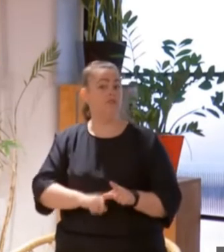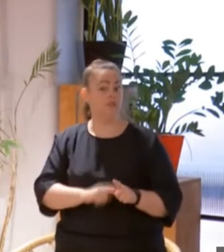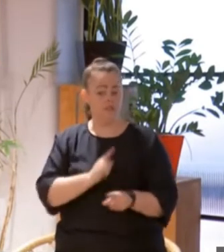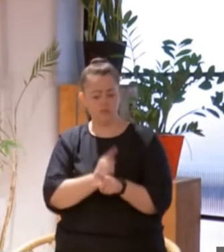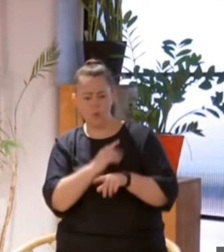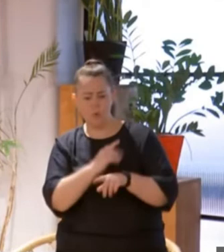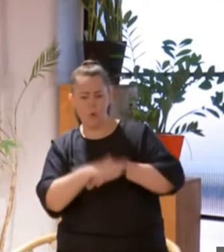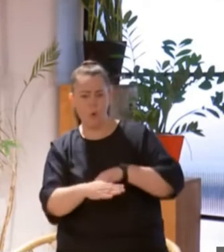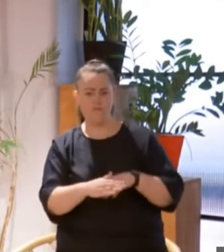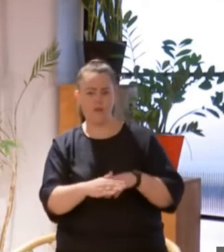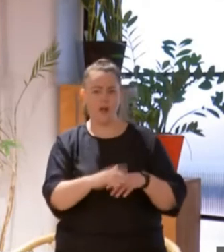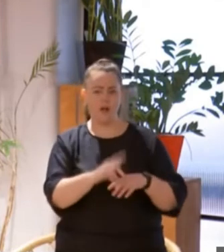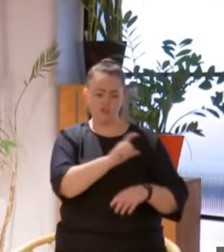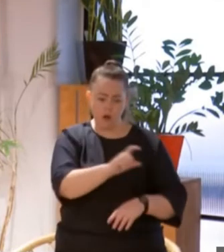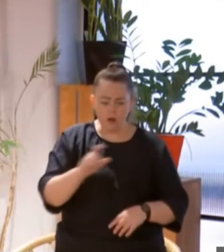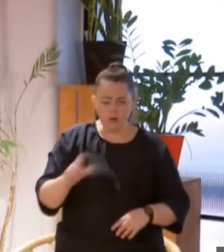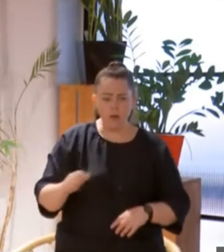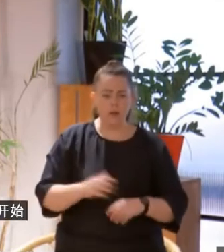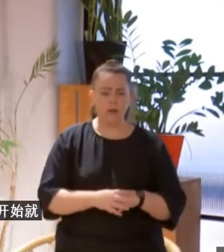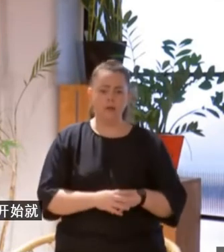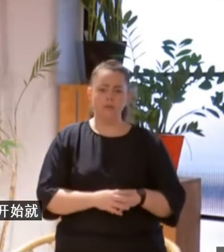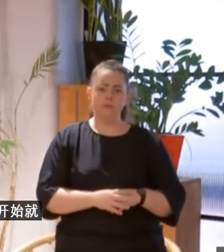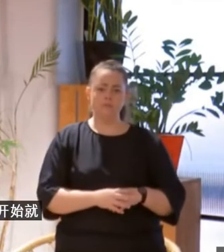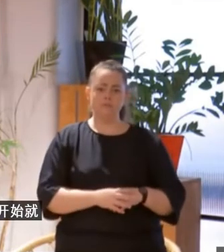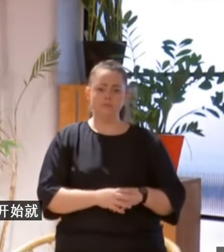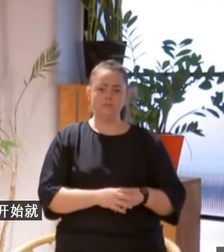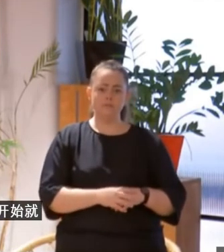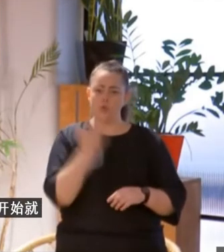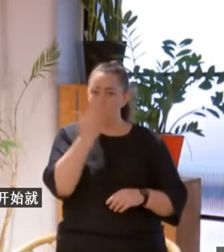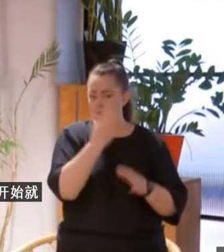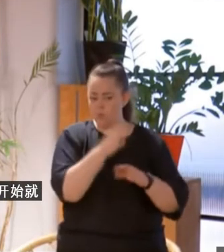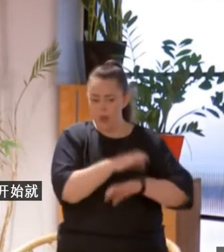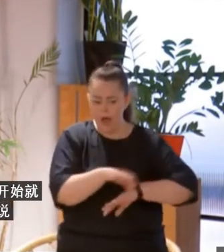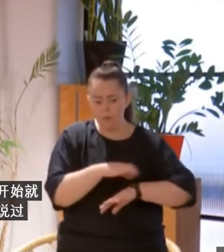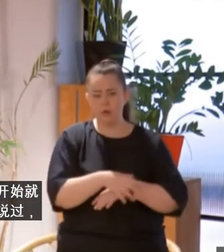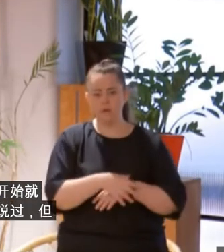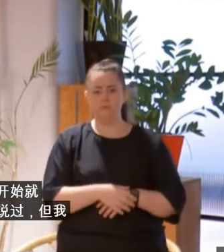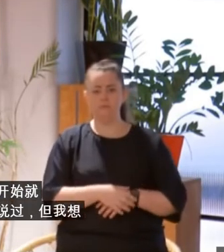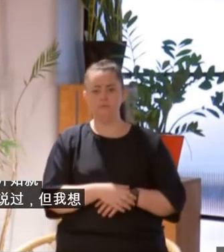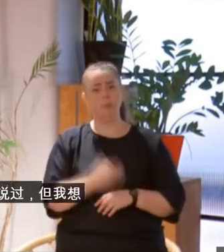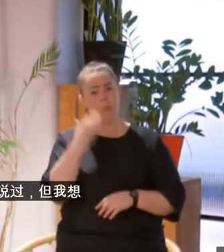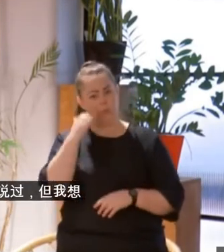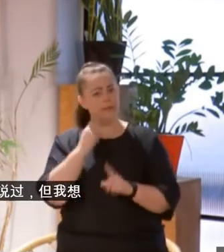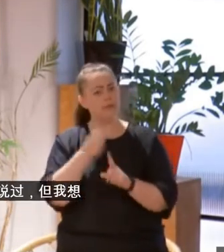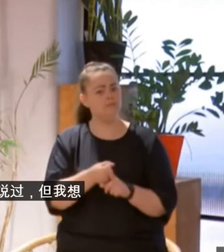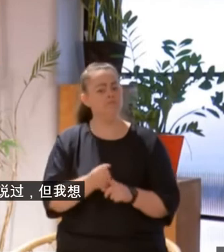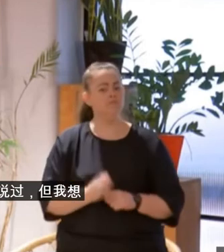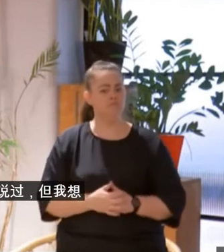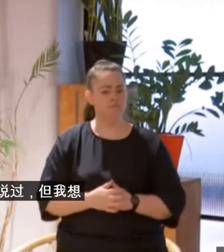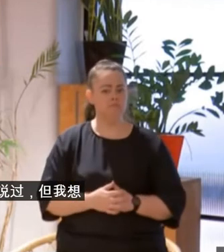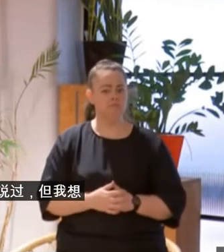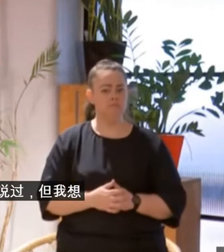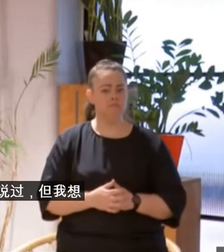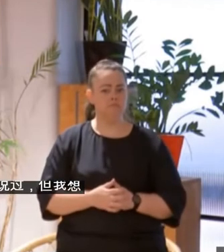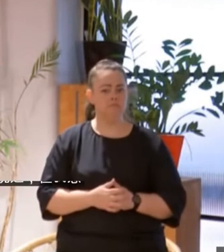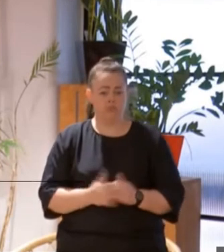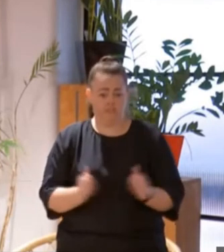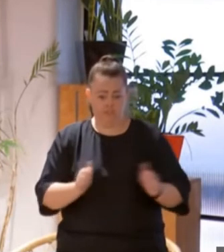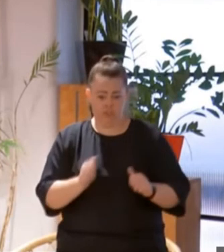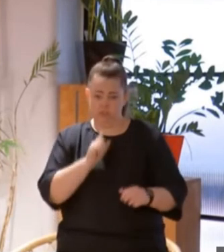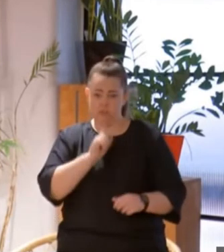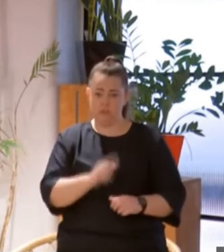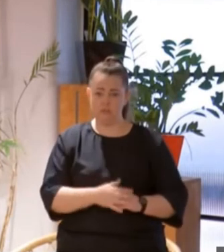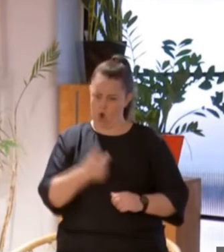early child education and childcare and family policy. I've said from the outset as Premier of this state that I want to be a Premier for families. That's mums